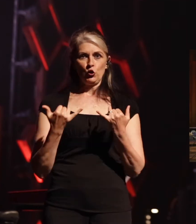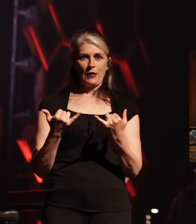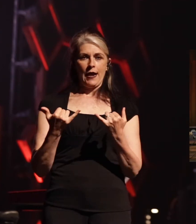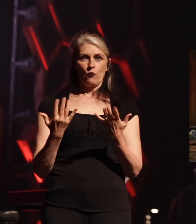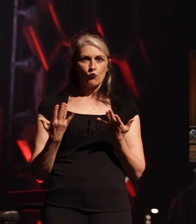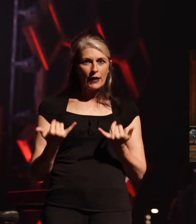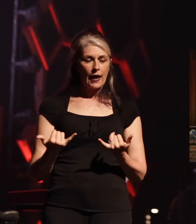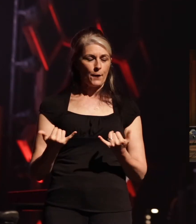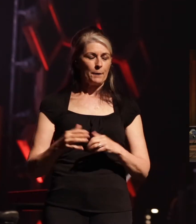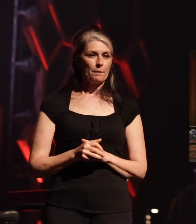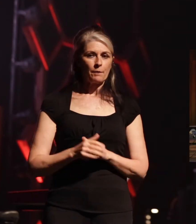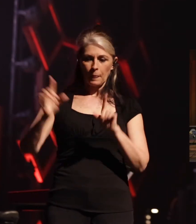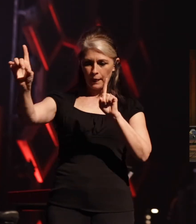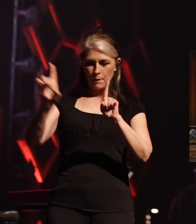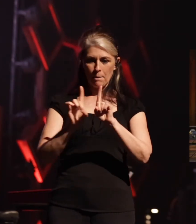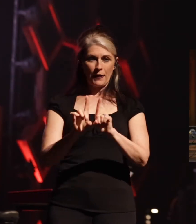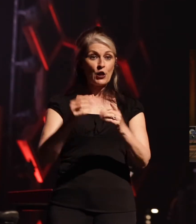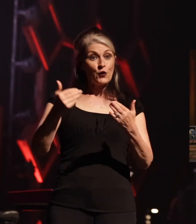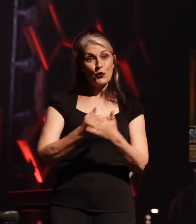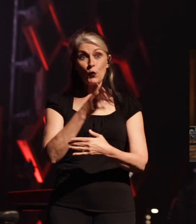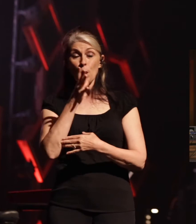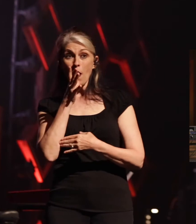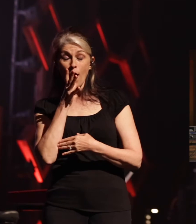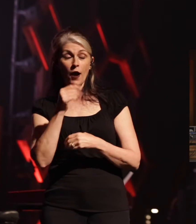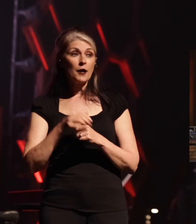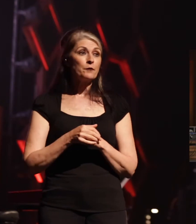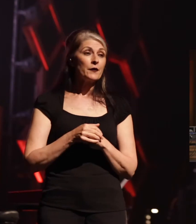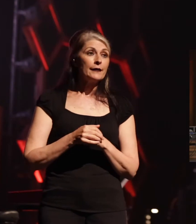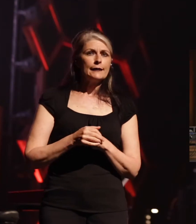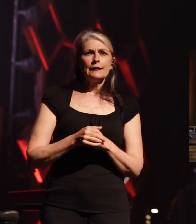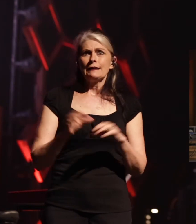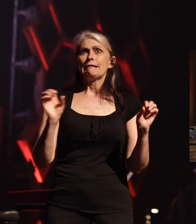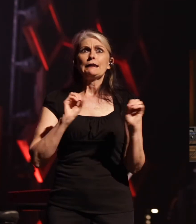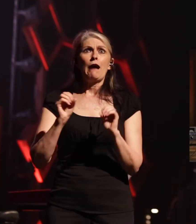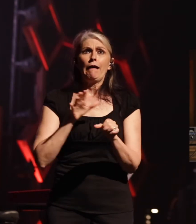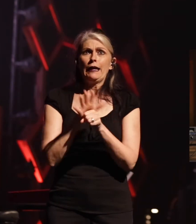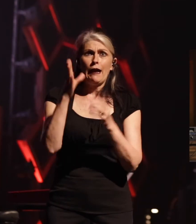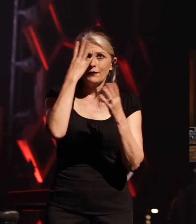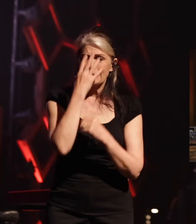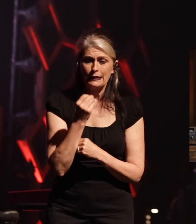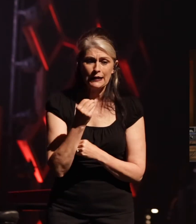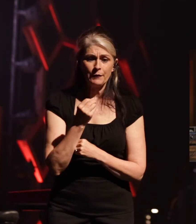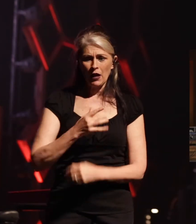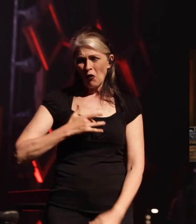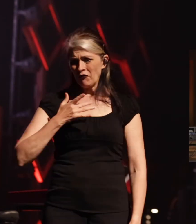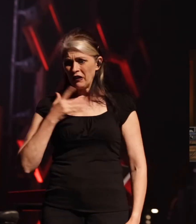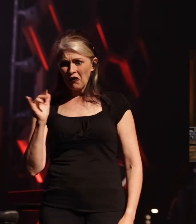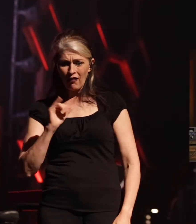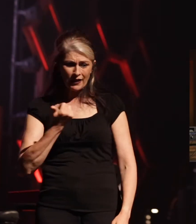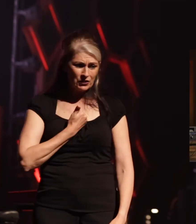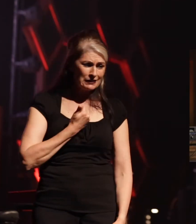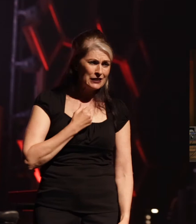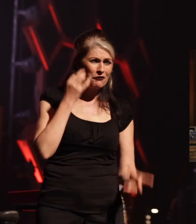That he wants to meet the new mother where she's at in lacking sleep, and that she doesn't really feel like herself, thinking like, why do I